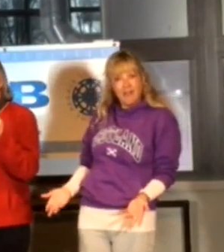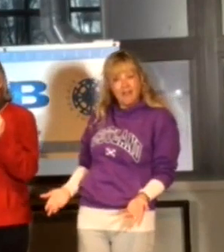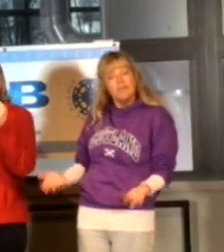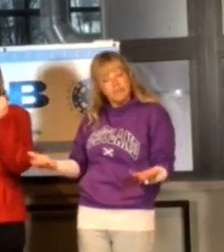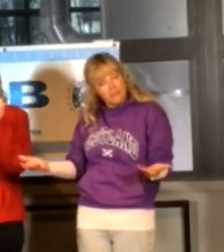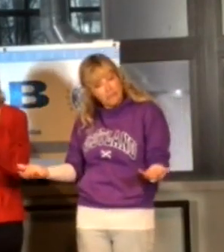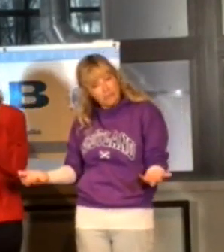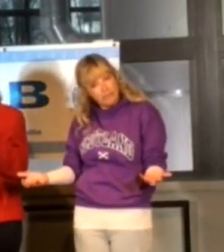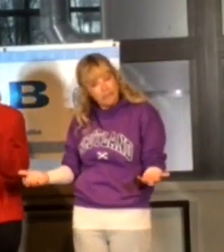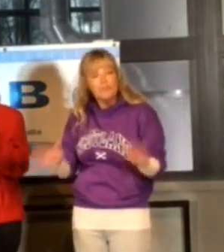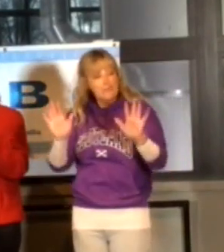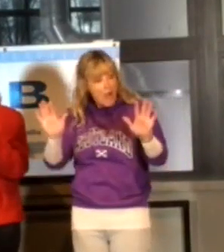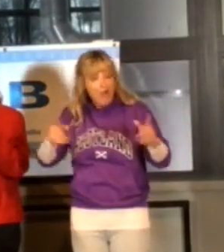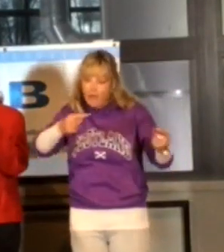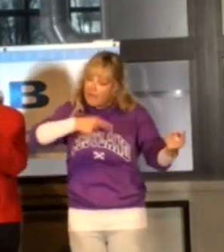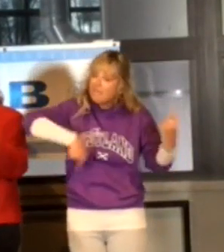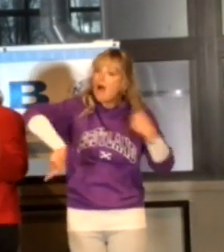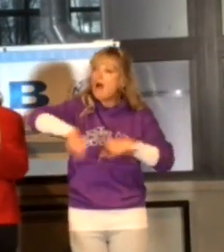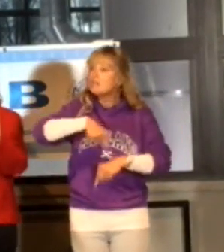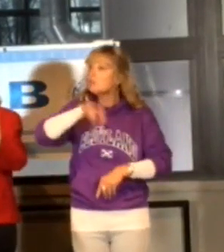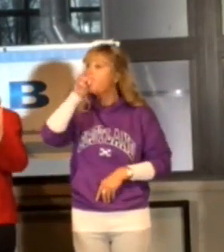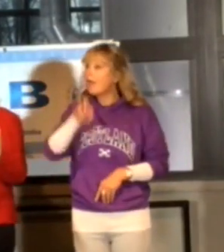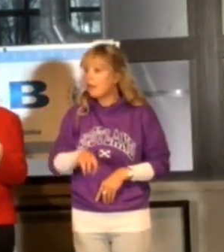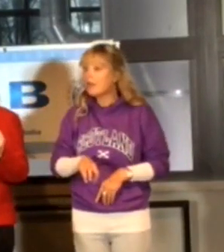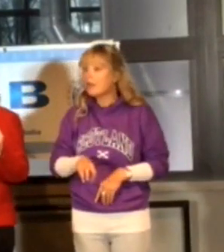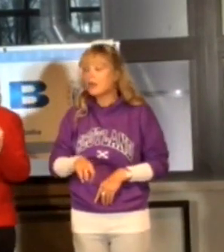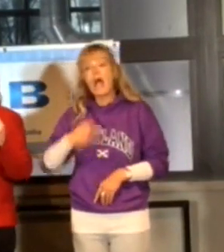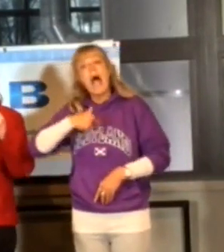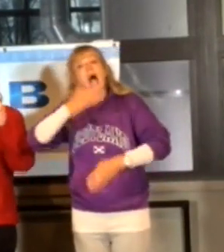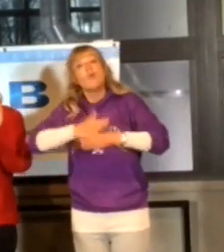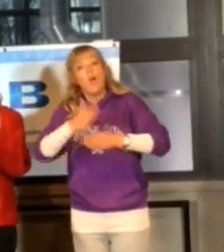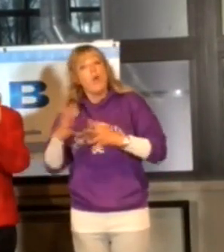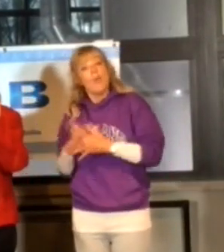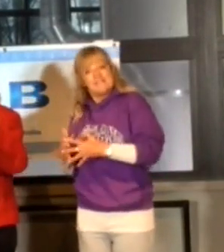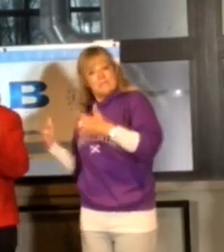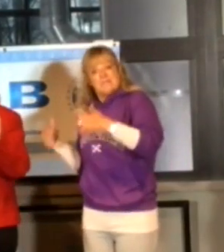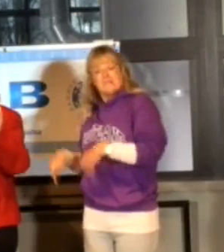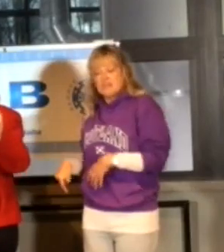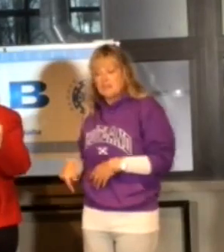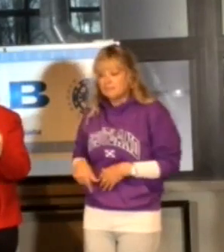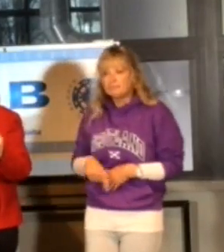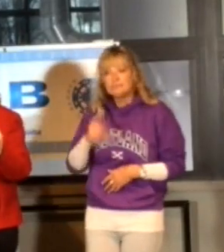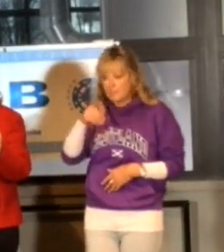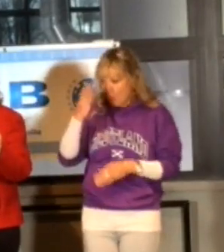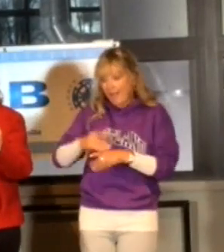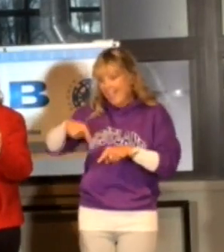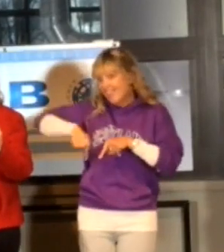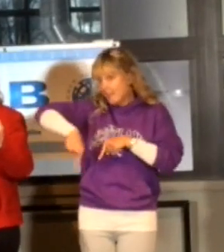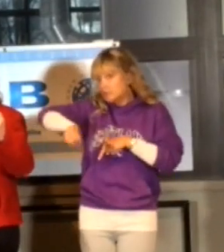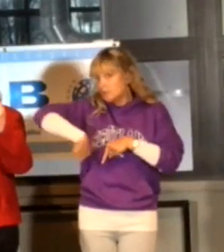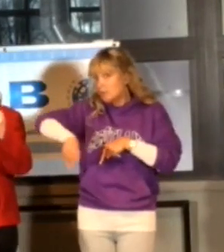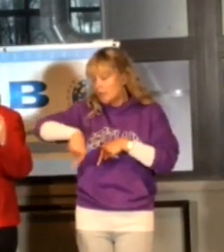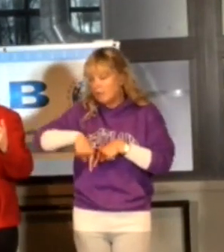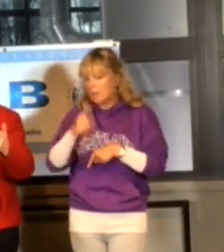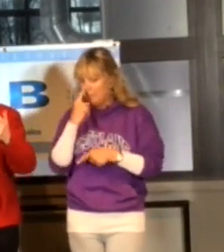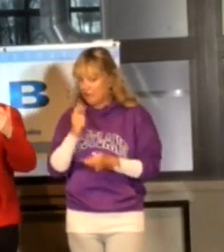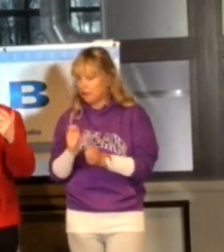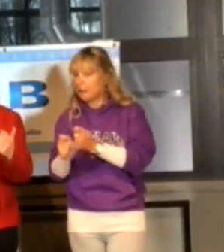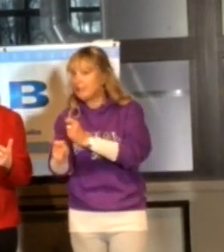now, it is for us, for Wales. Look at this time. I work in Westminster. I've been working this week, this great change that we're seeing has been